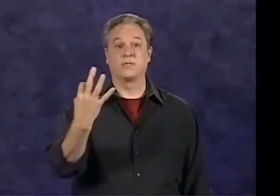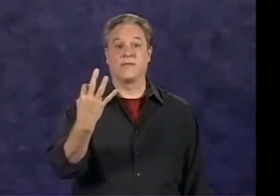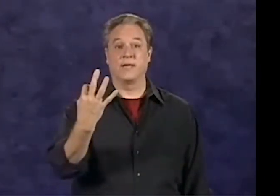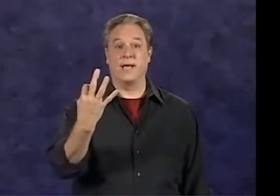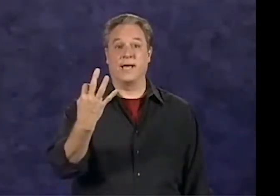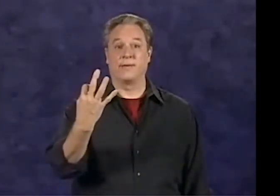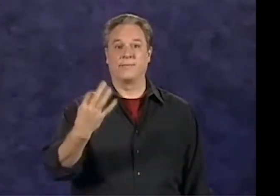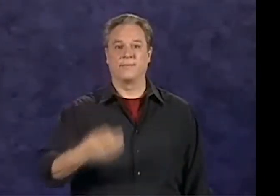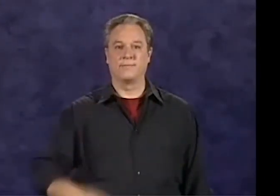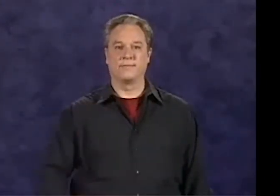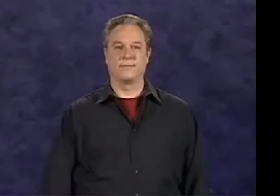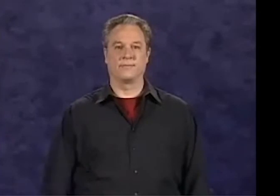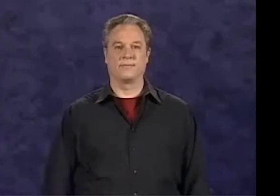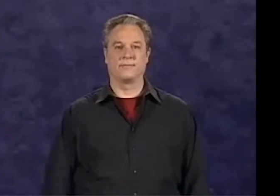of the day.